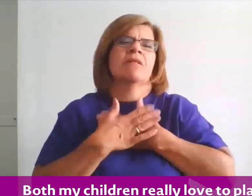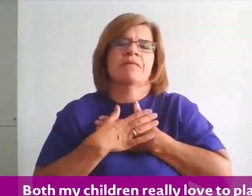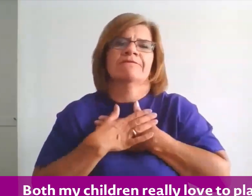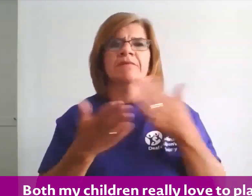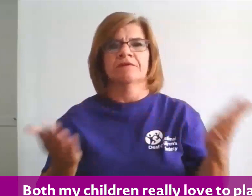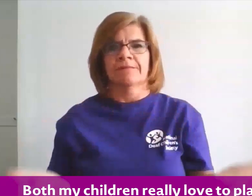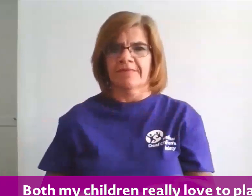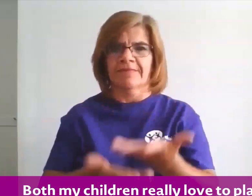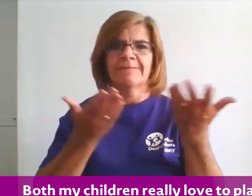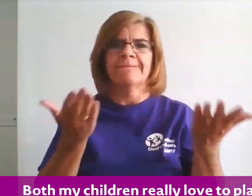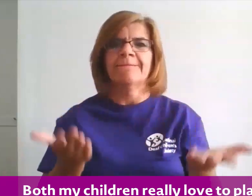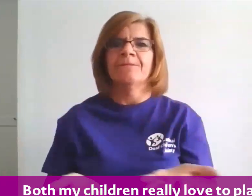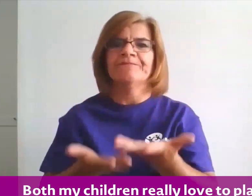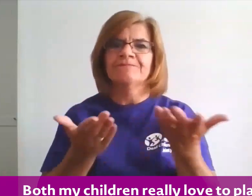Both my children really love to play.